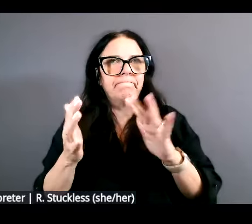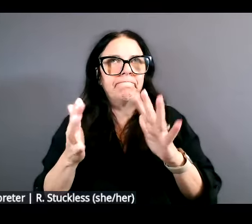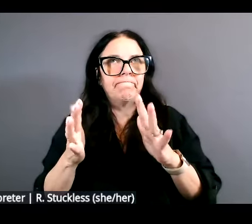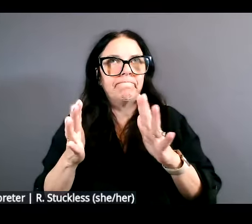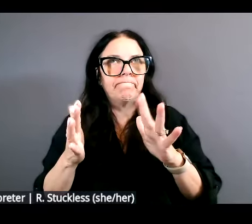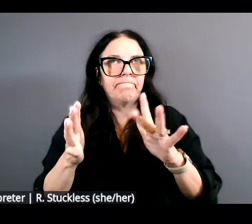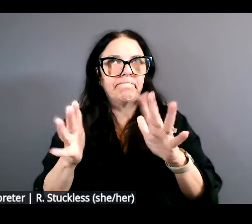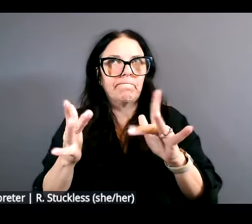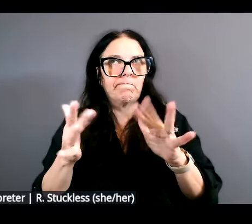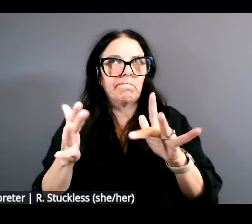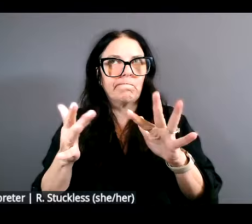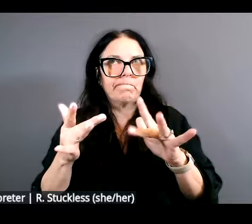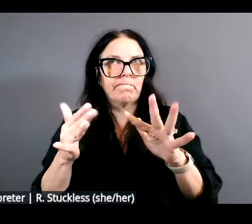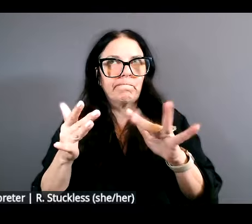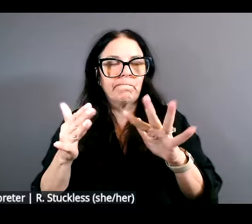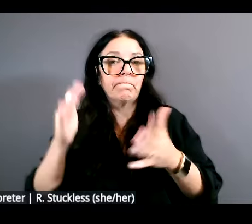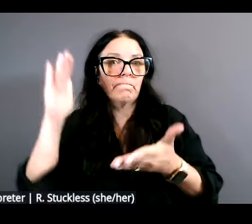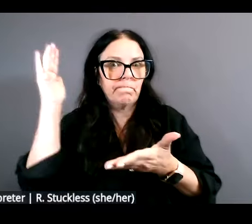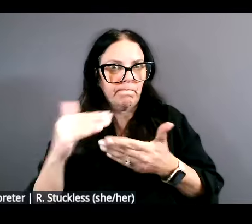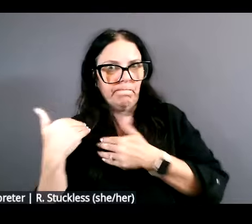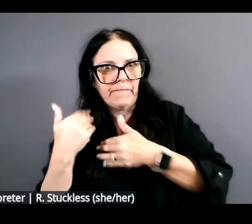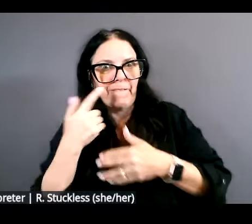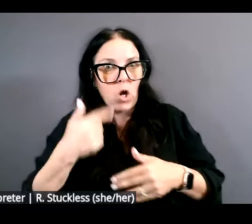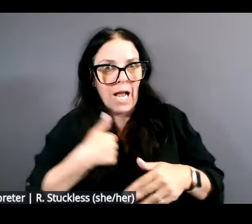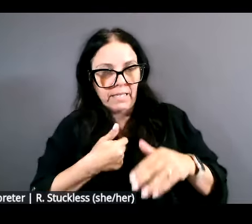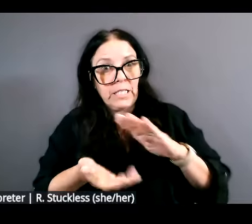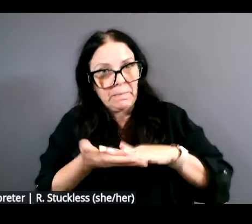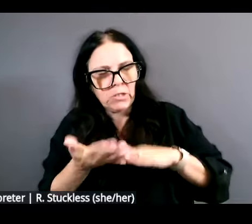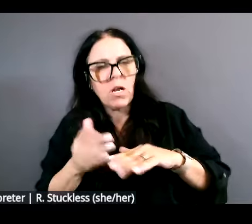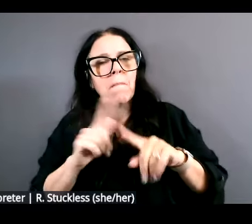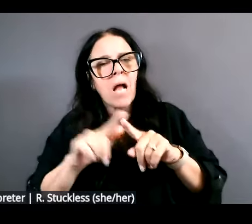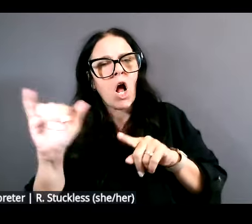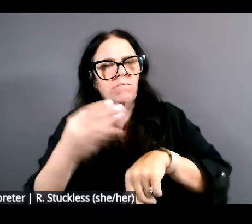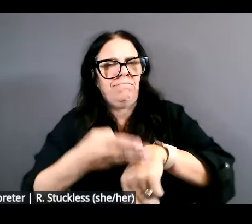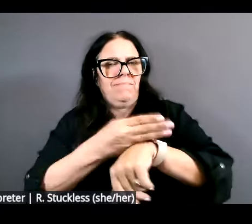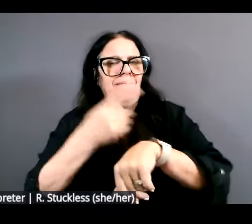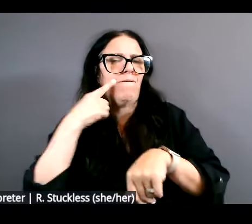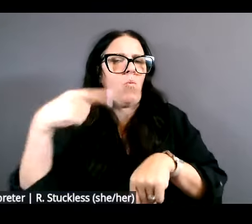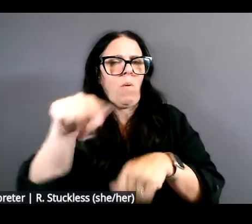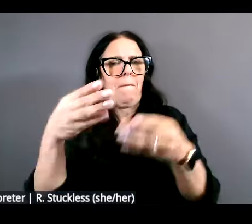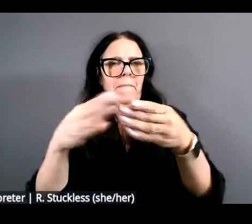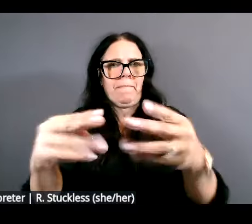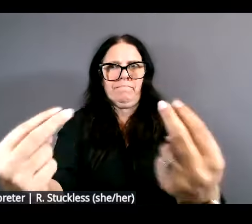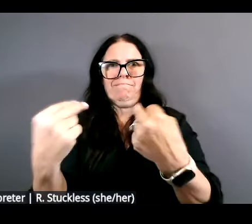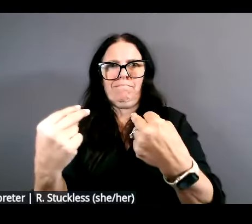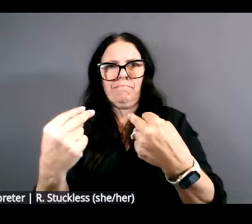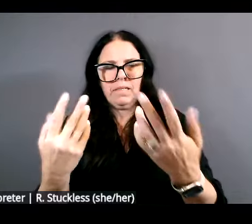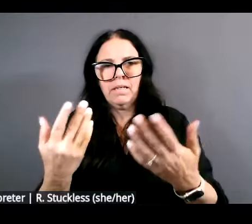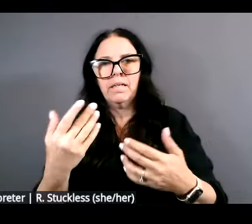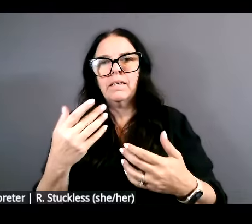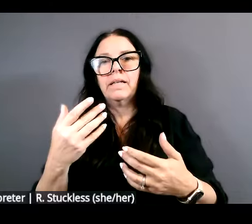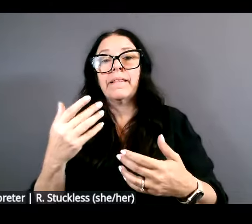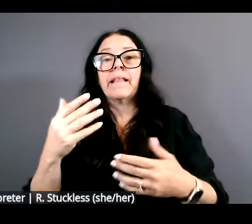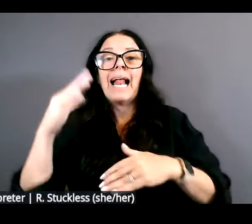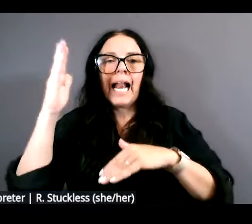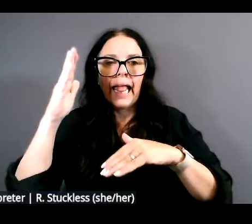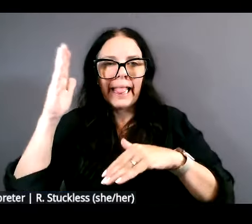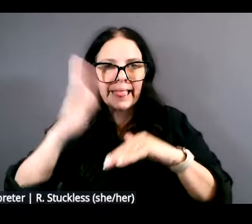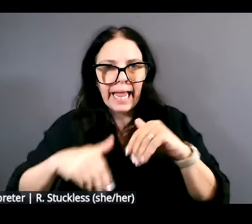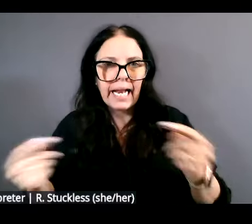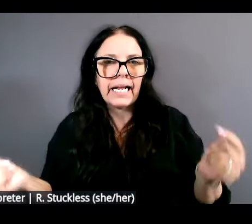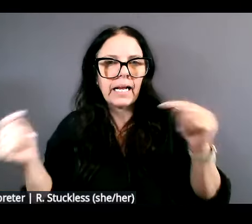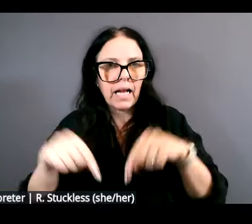easier for us administratively, but also just better for the public, so we don't have as much of the comments here where it's